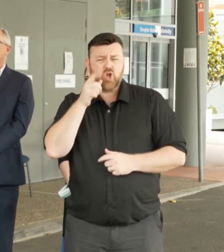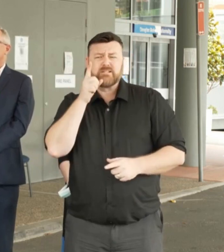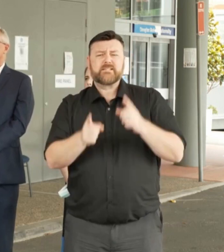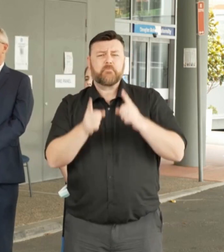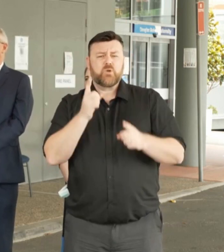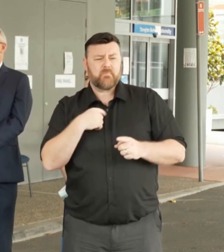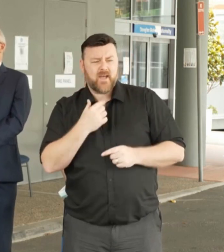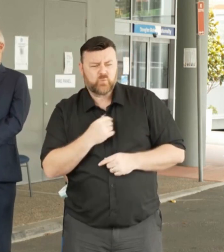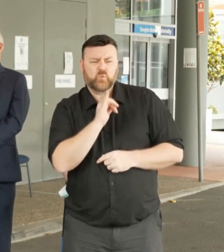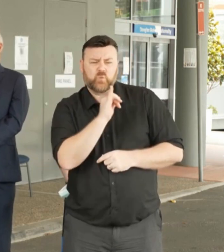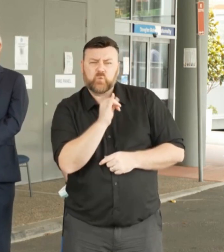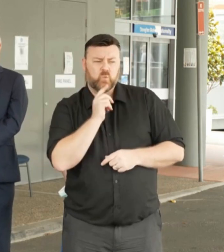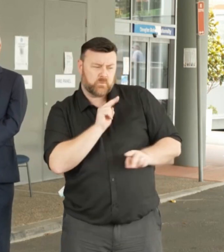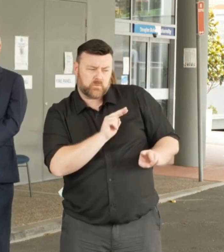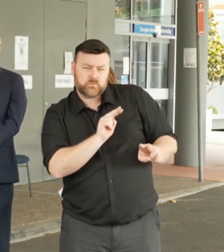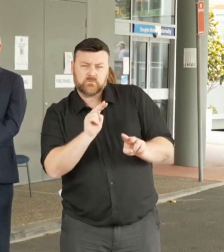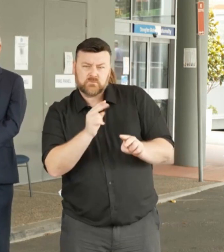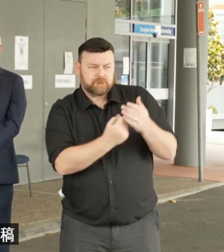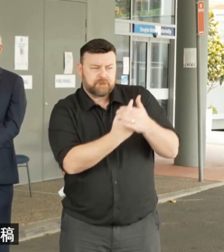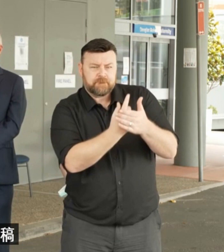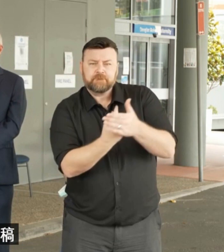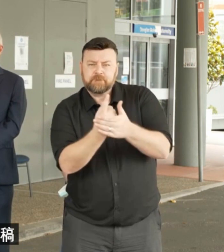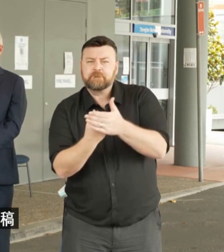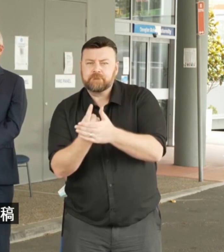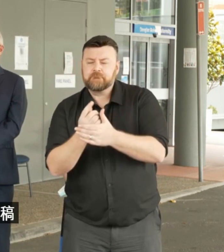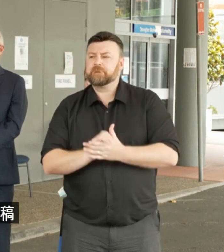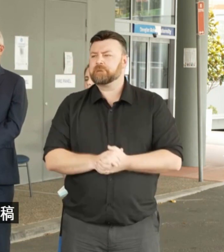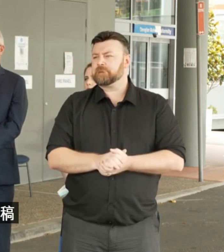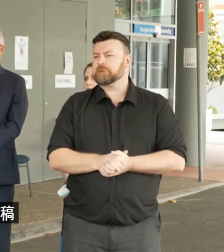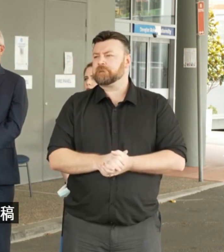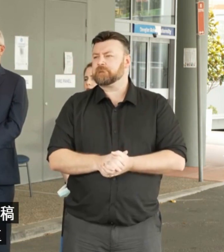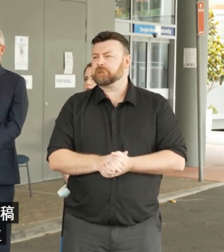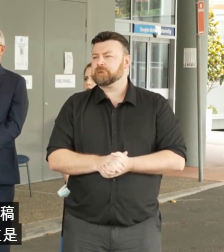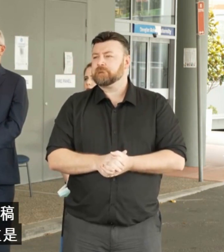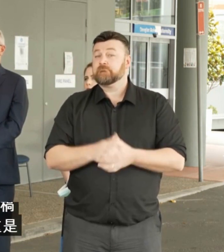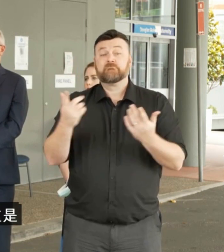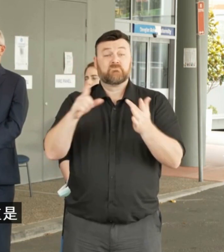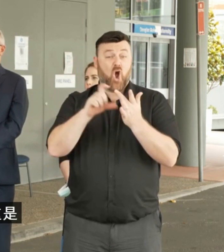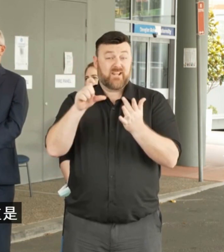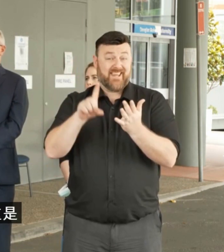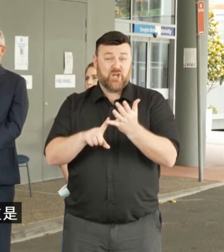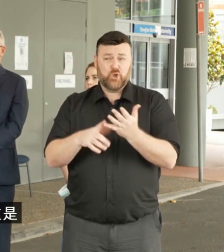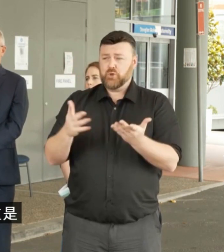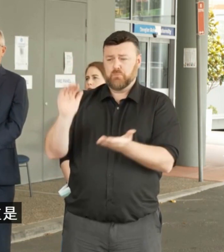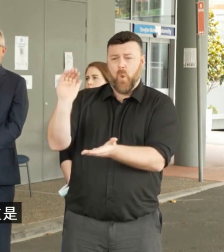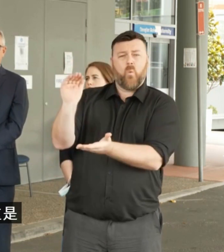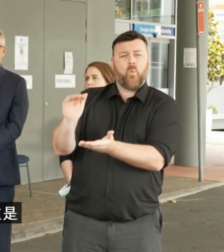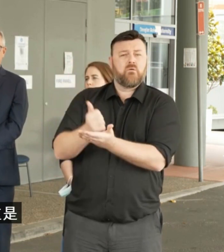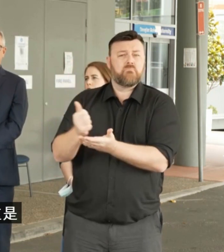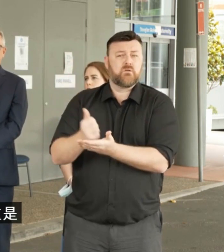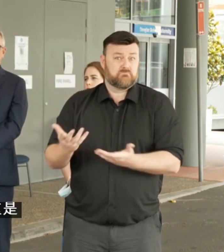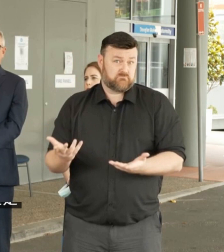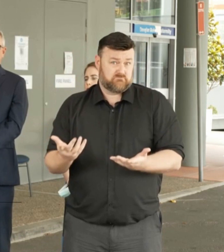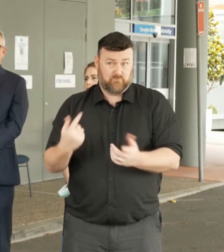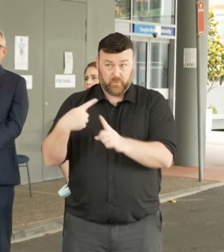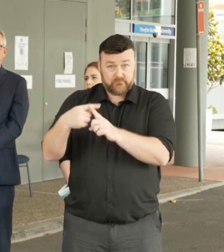As Susan has pointed out, well, ICU presentations are still in their 20s. That's incredibly positive. And